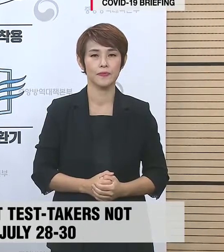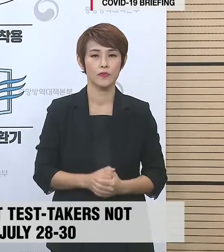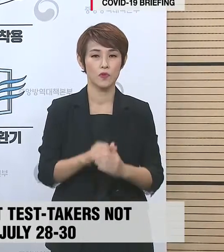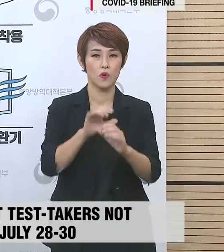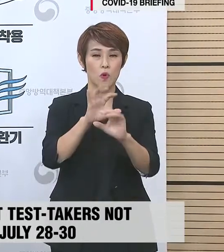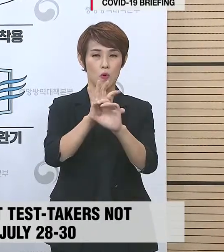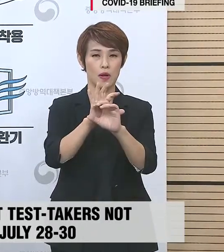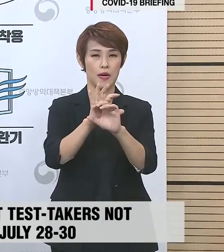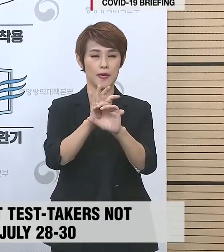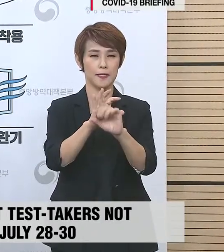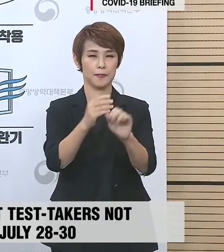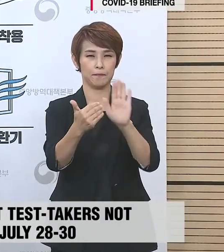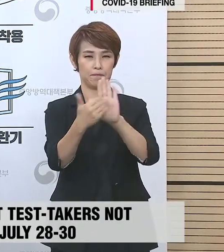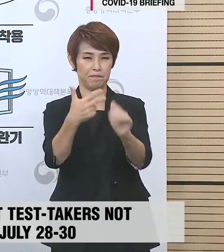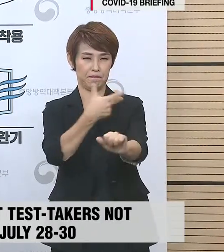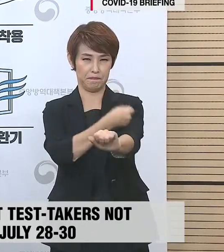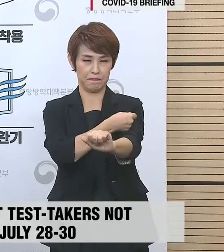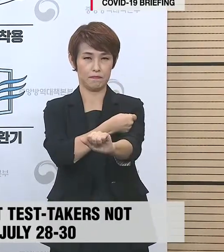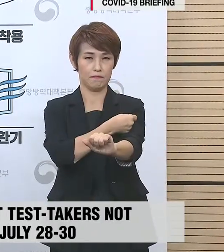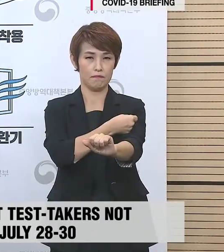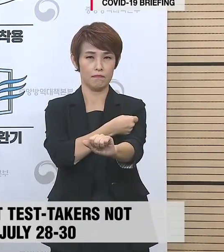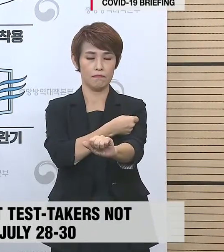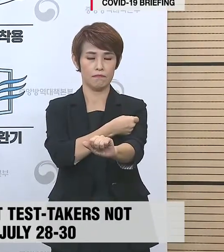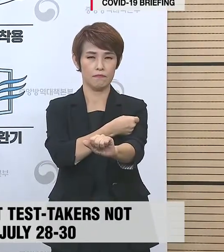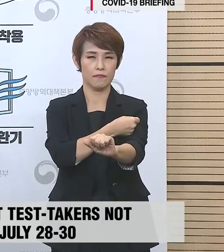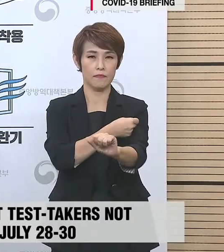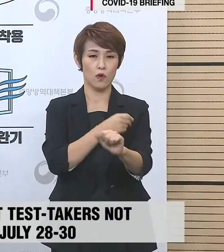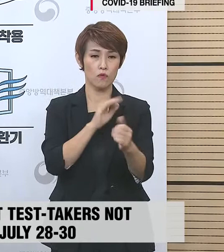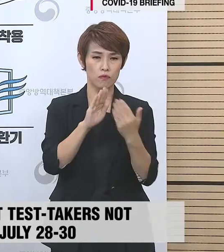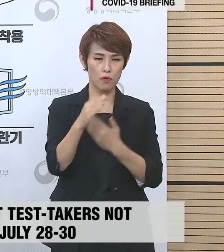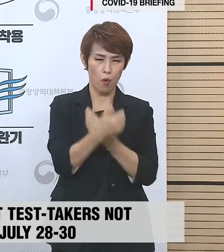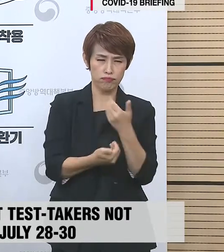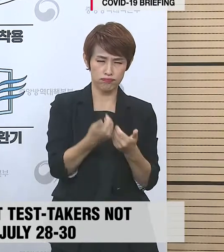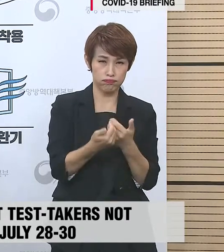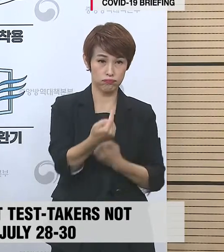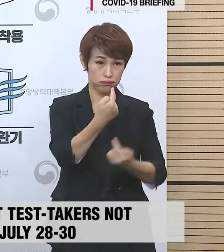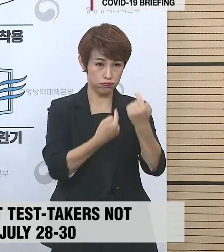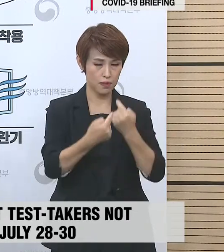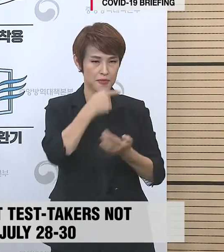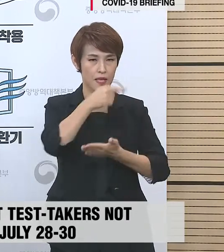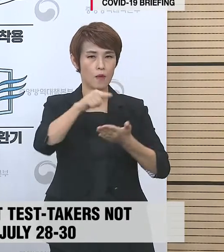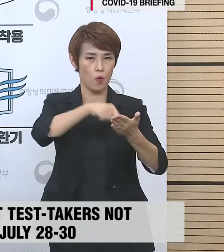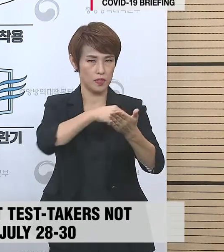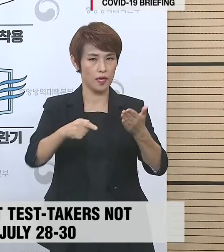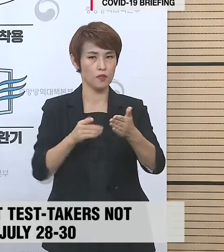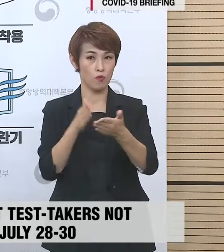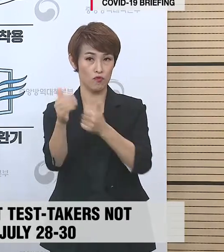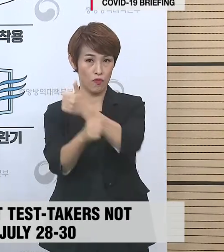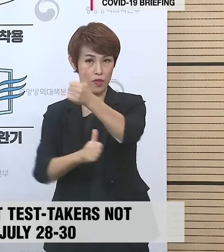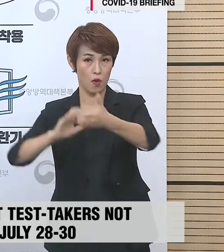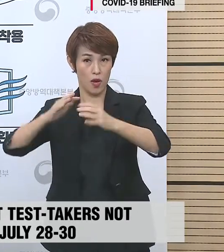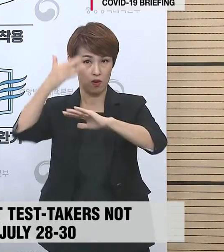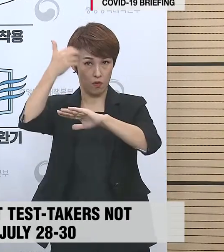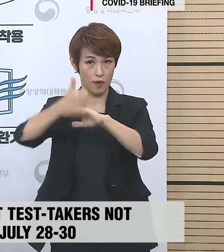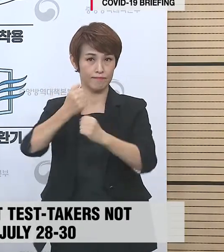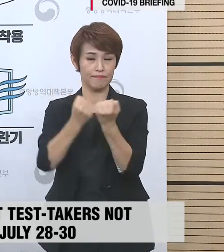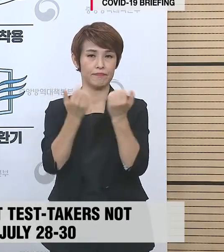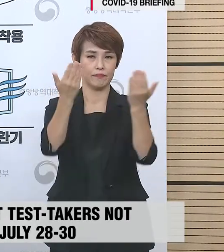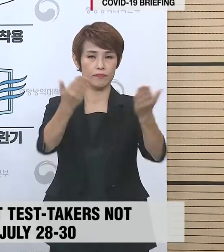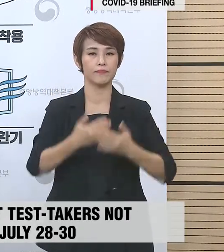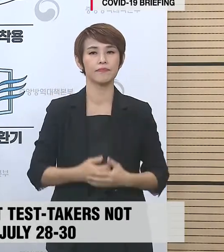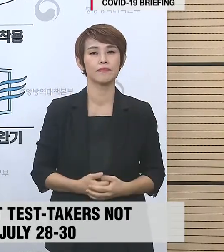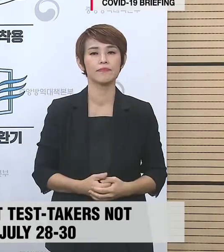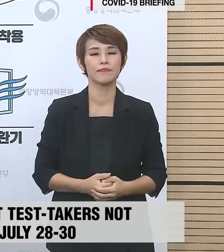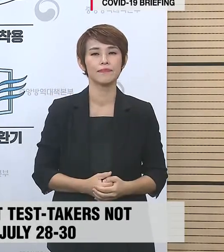the drug makers. And we also have some updates on the screening by the damage